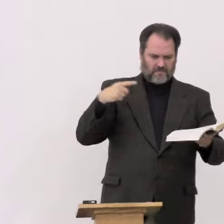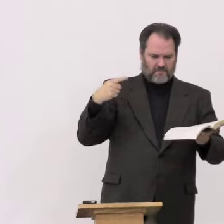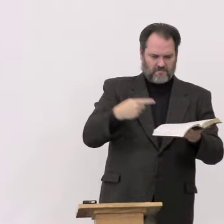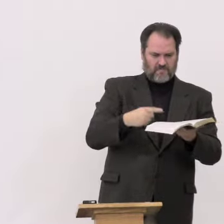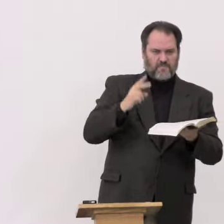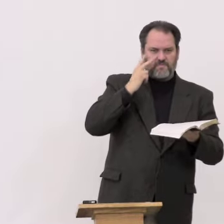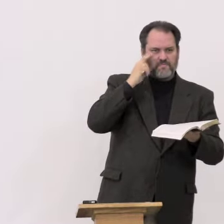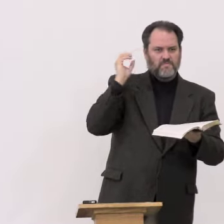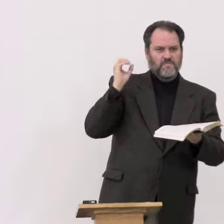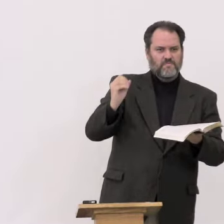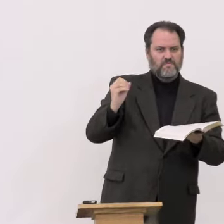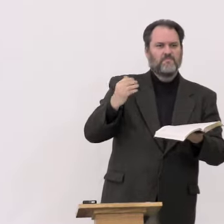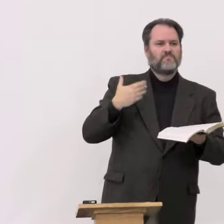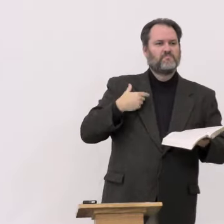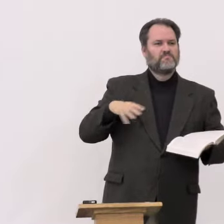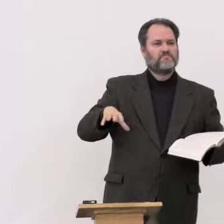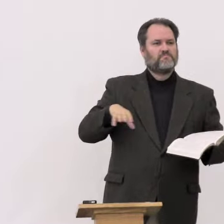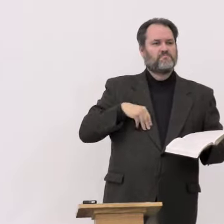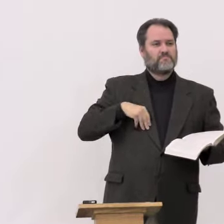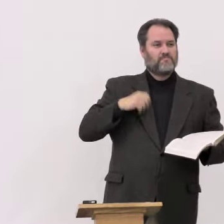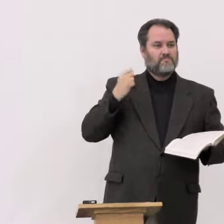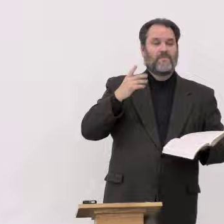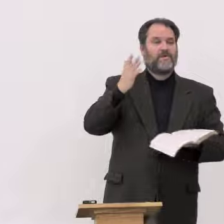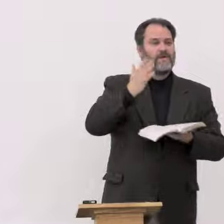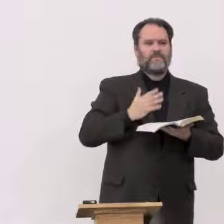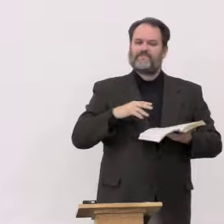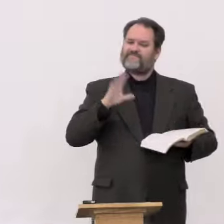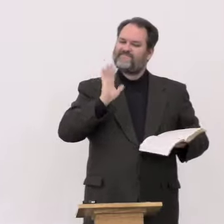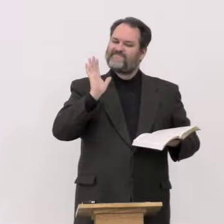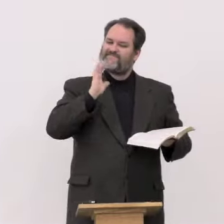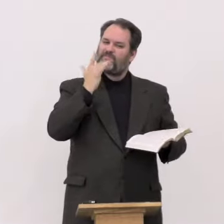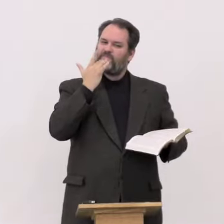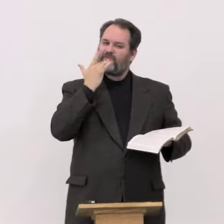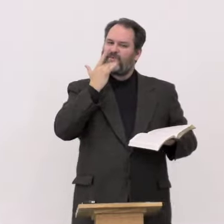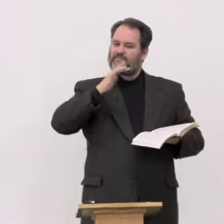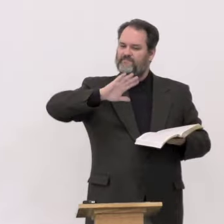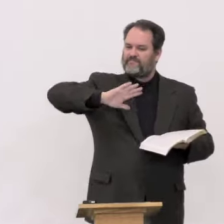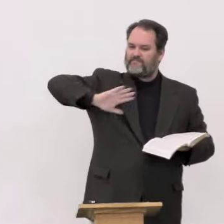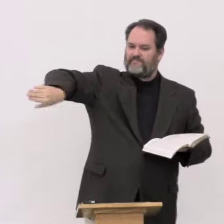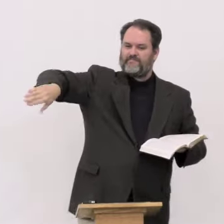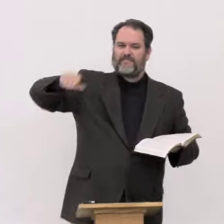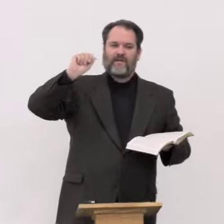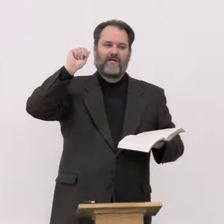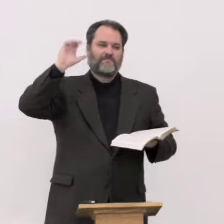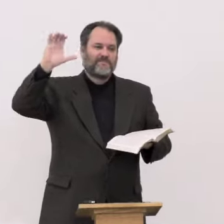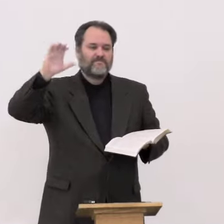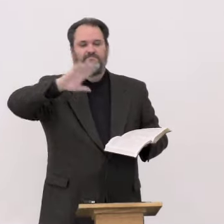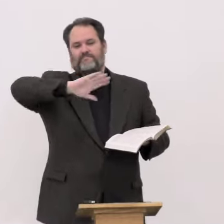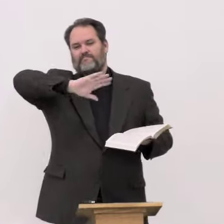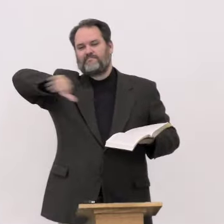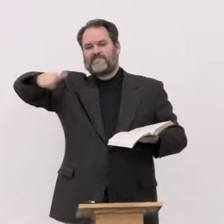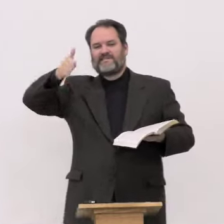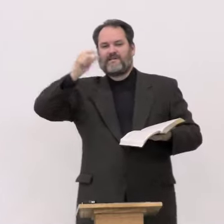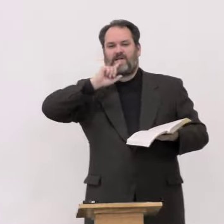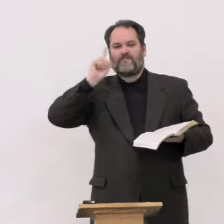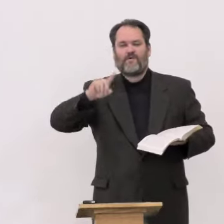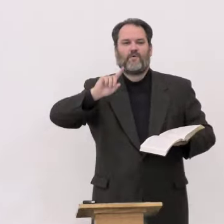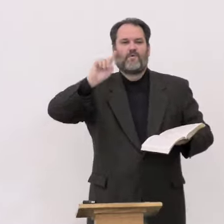Creed and all that. We don't see any contradiction. Some people say, no, we should take away